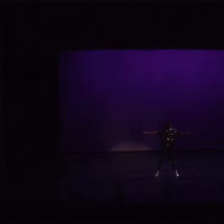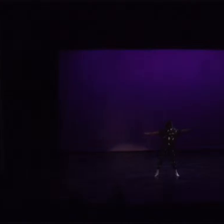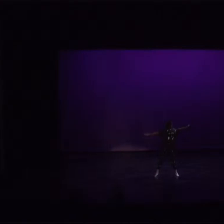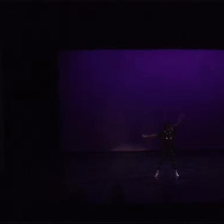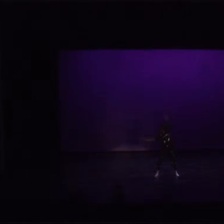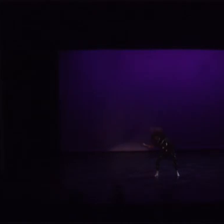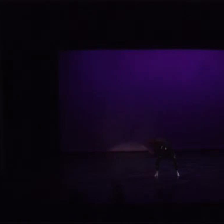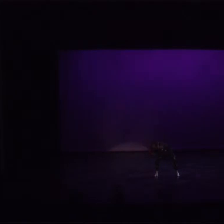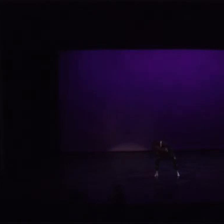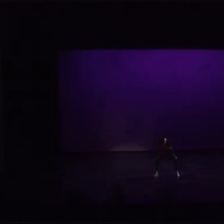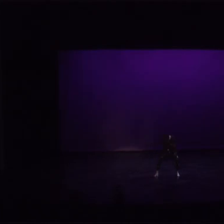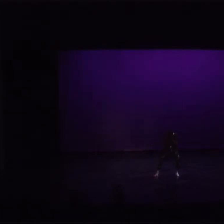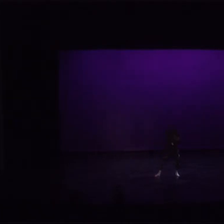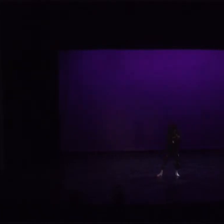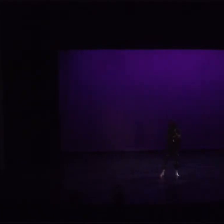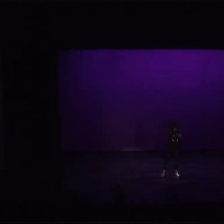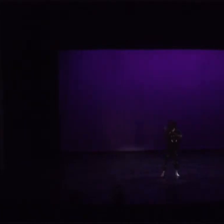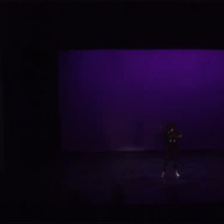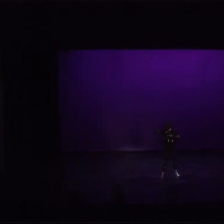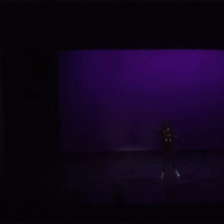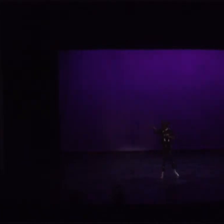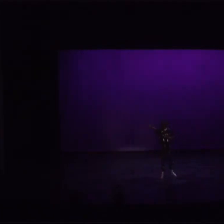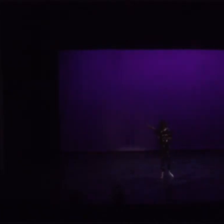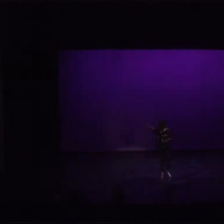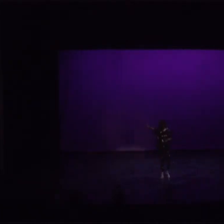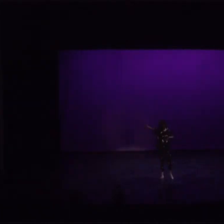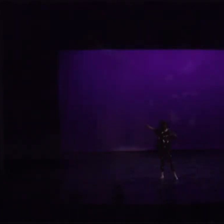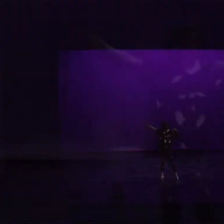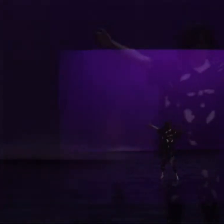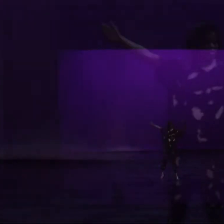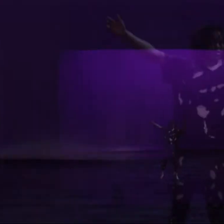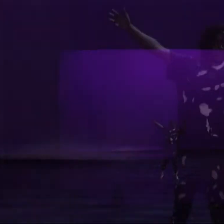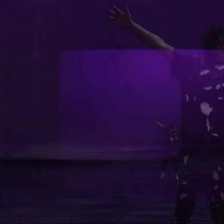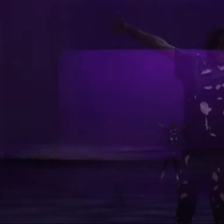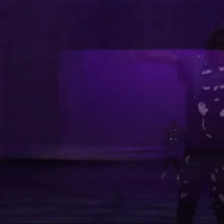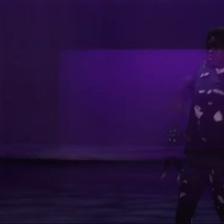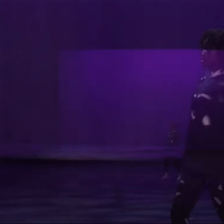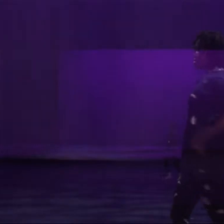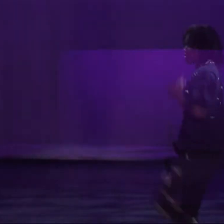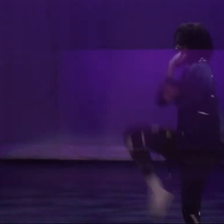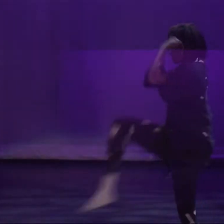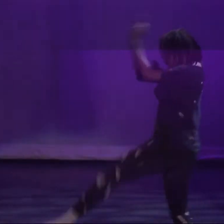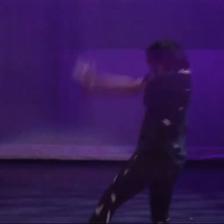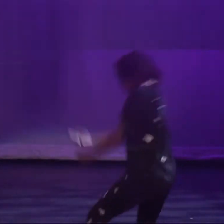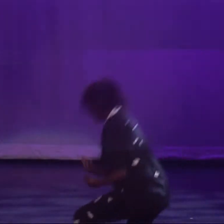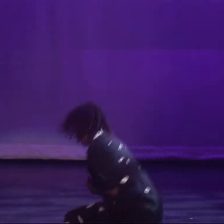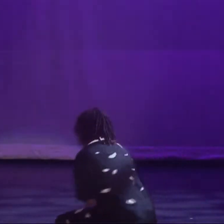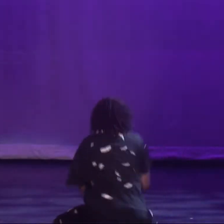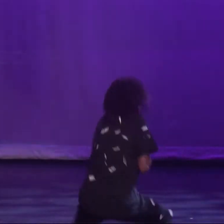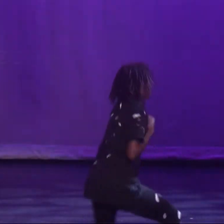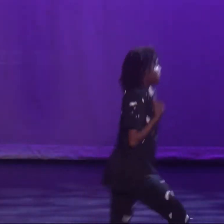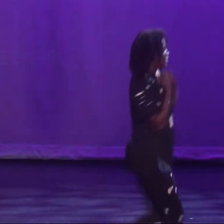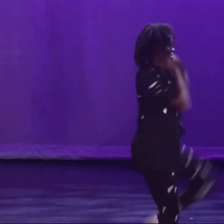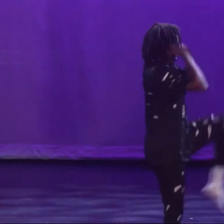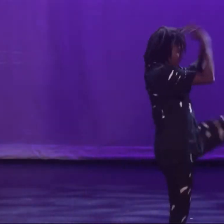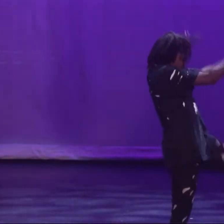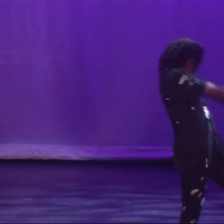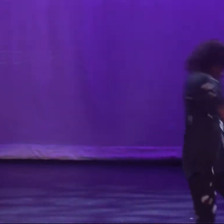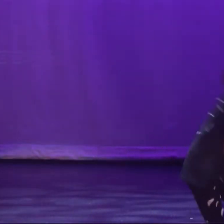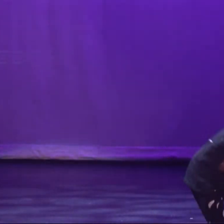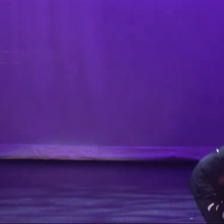Laying in the silence, waiting for the sirens, signs,